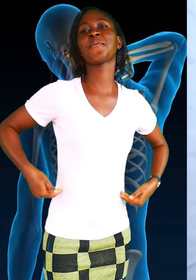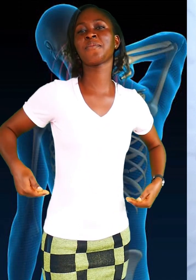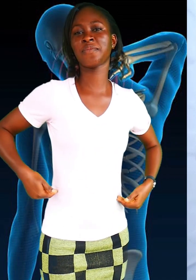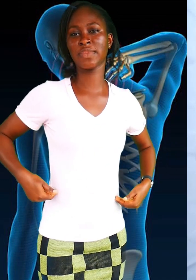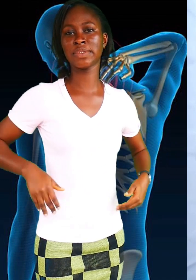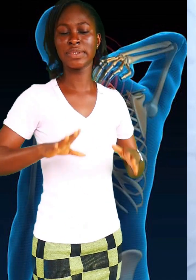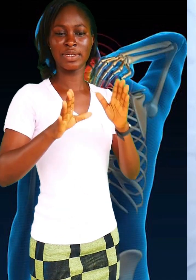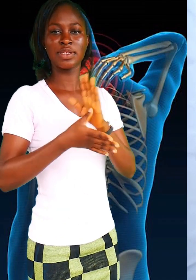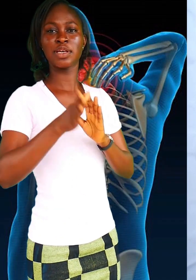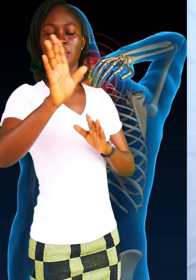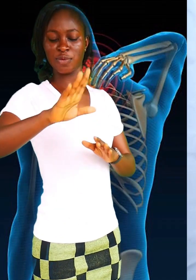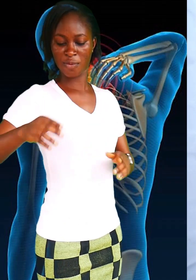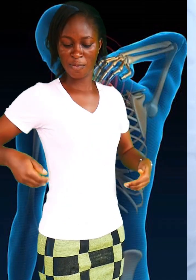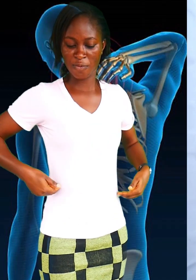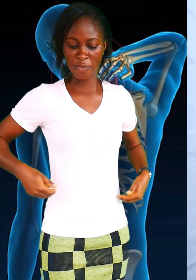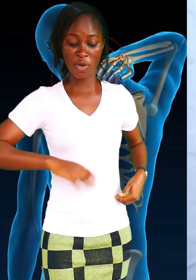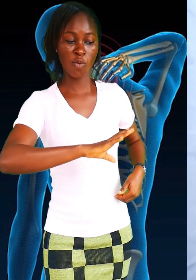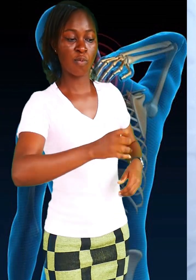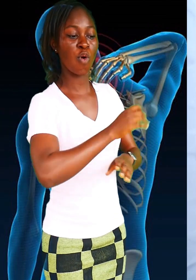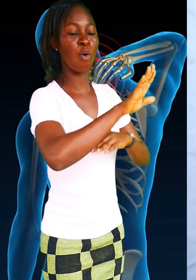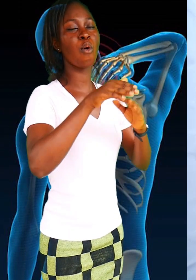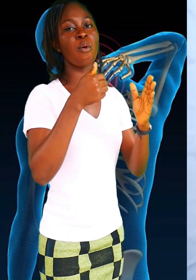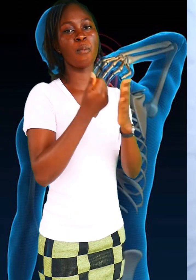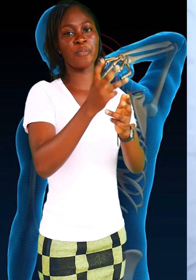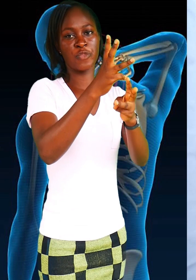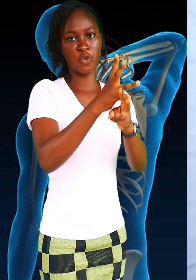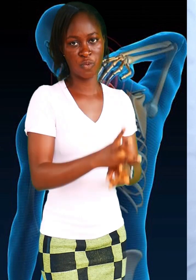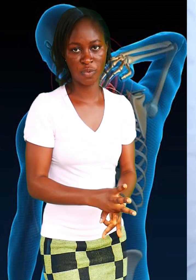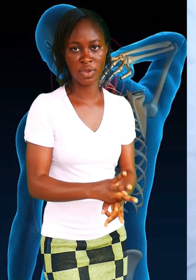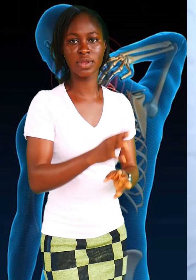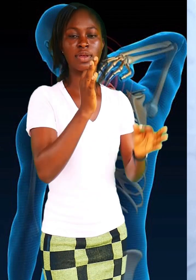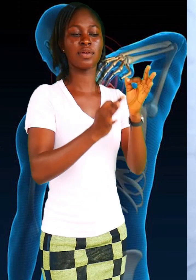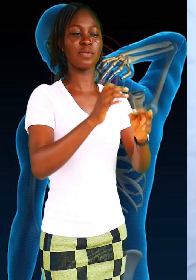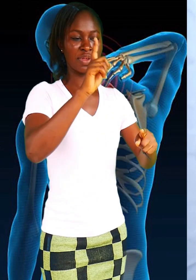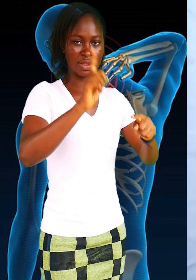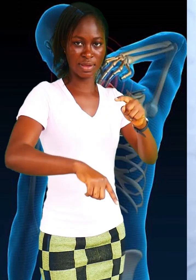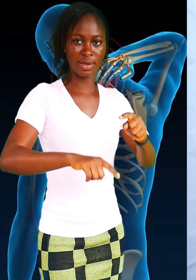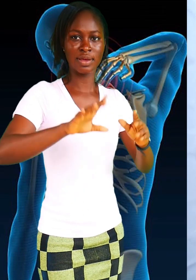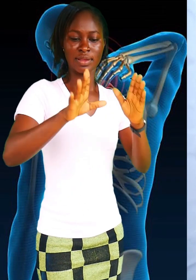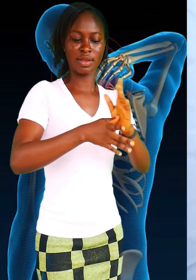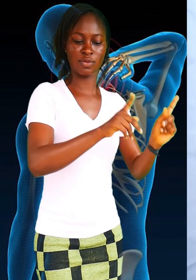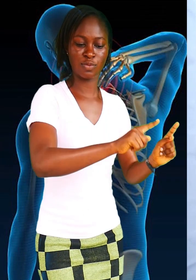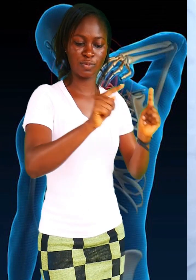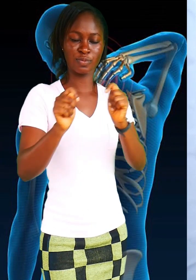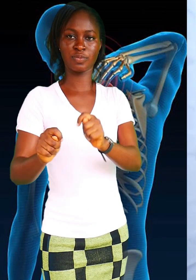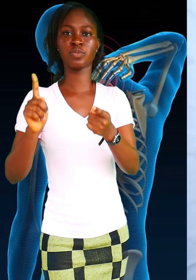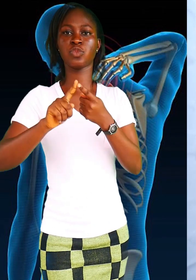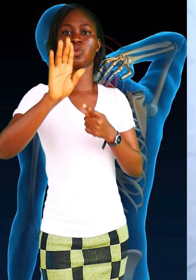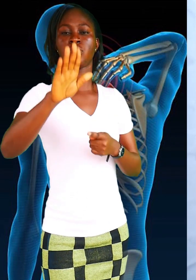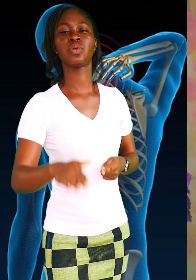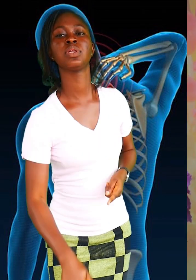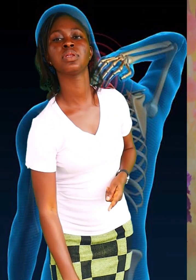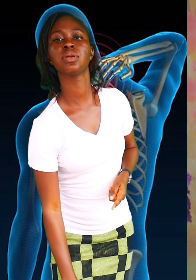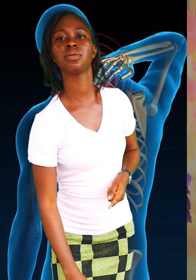a fat, waiting a last. So sis named to me, no a transfer for more coat again. Nasa, adio, we